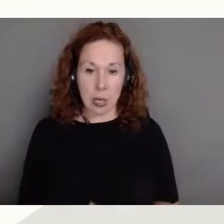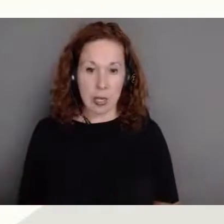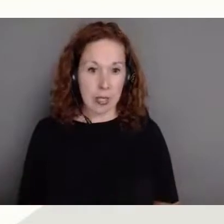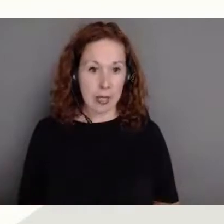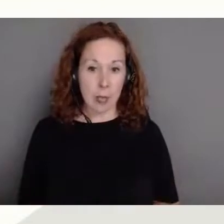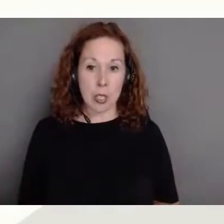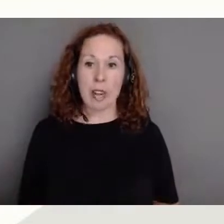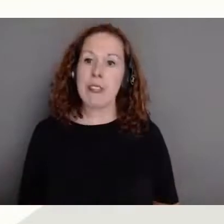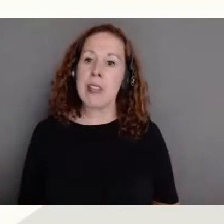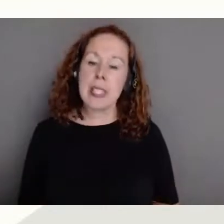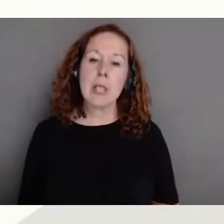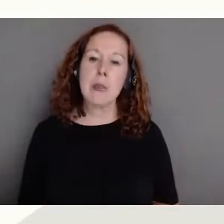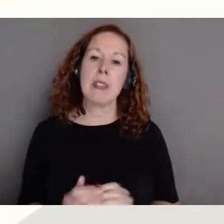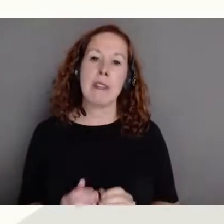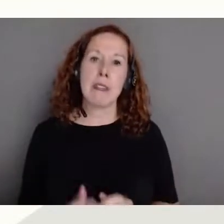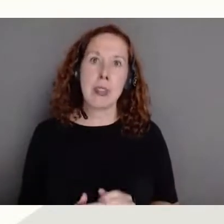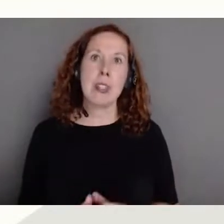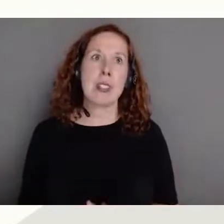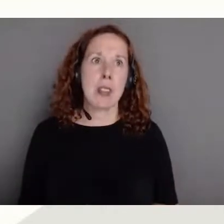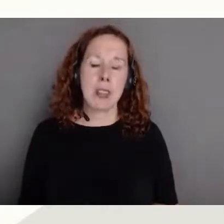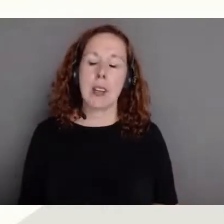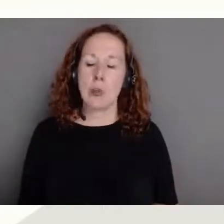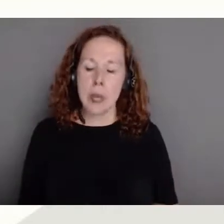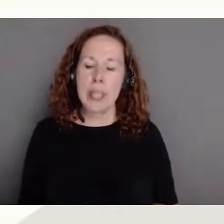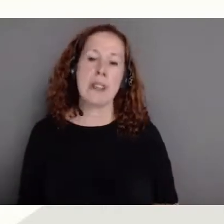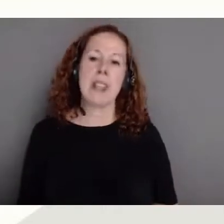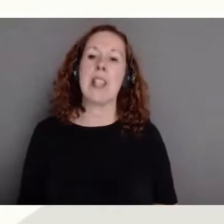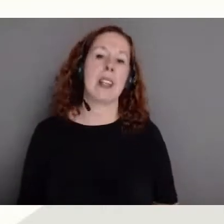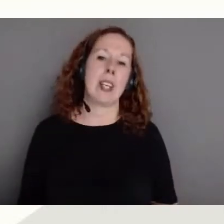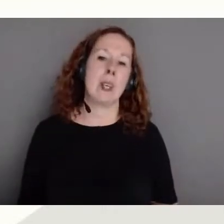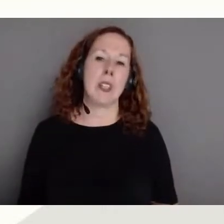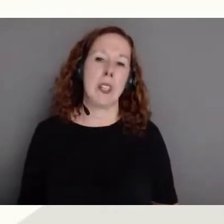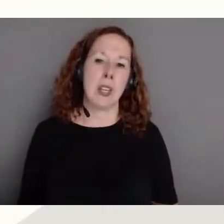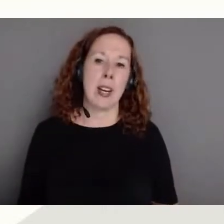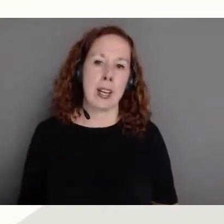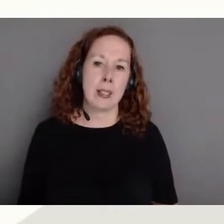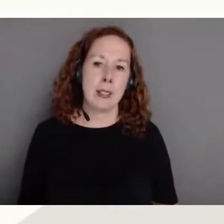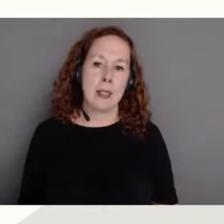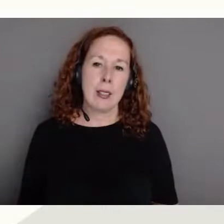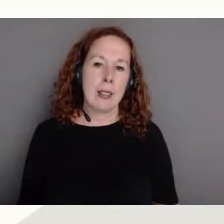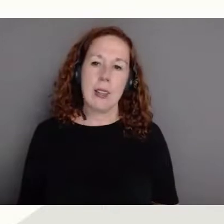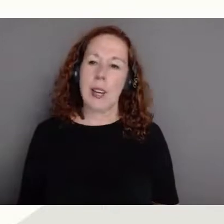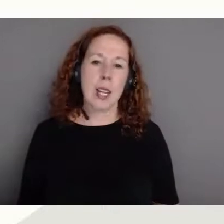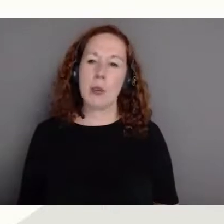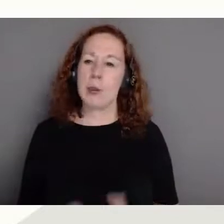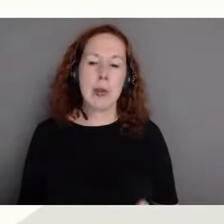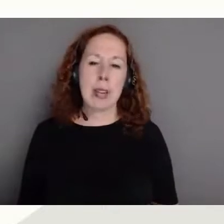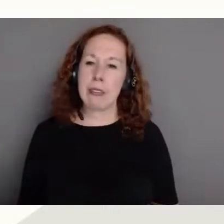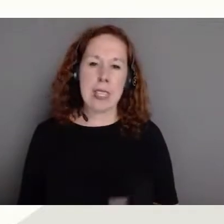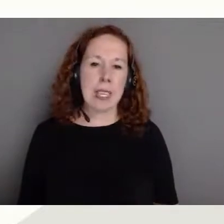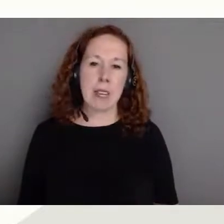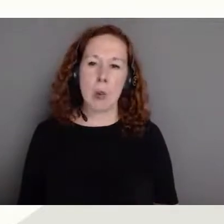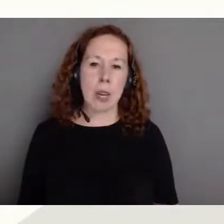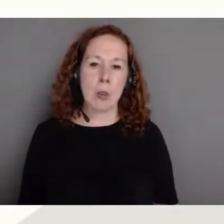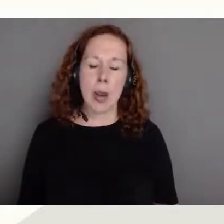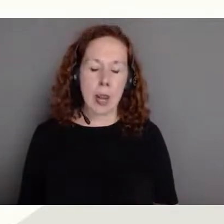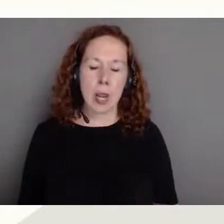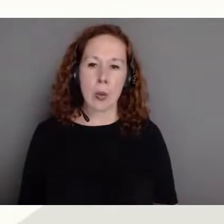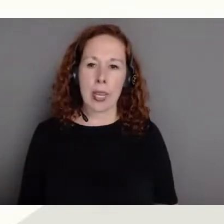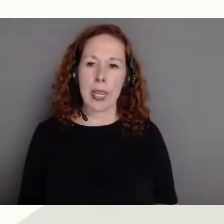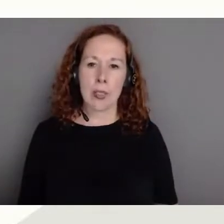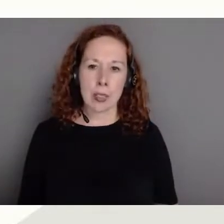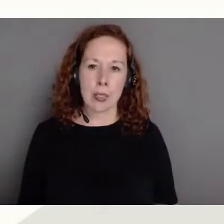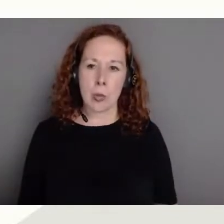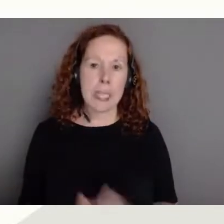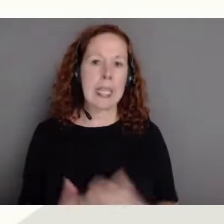starting American Sign Language, I felt like it was the first thing that I really felt like I was good at. I Mm, can remember that feeling of going,